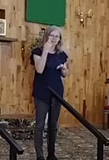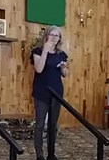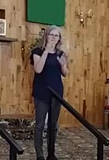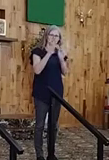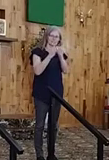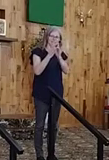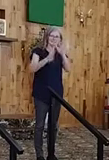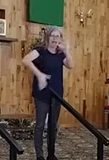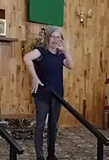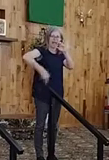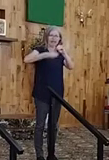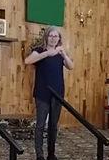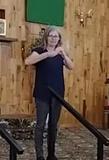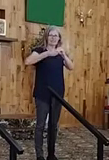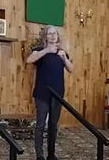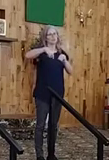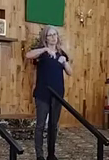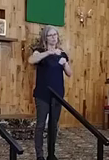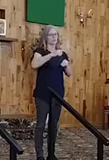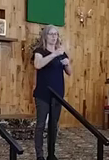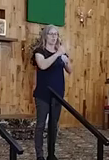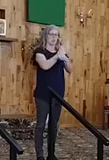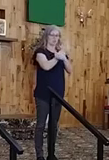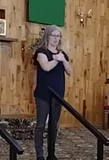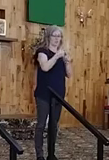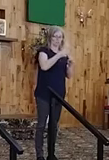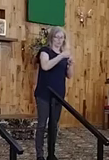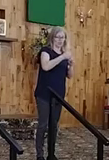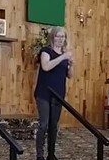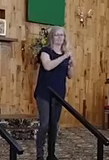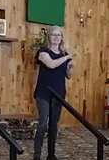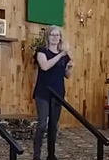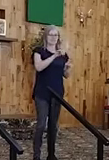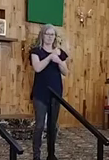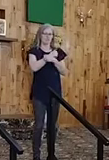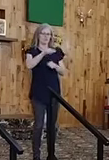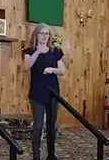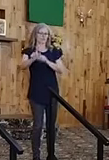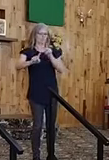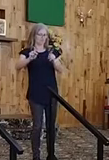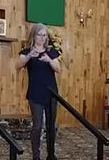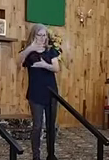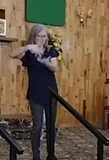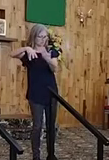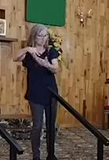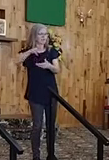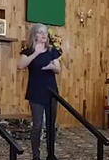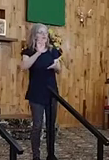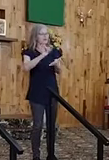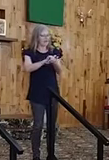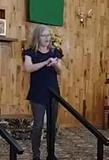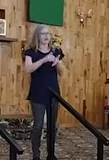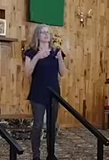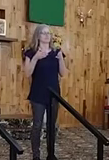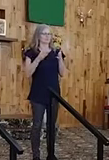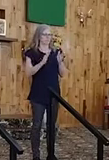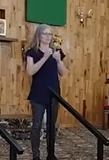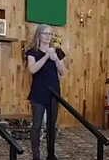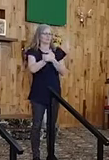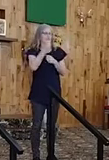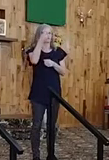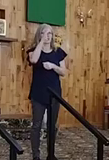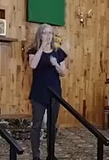added, you shall love your neighbor as yourself, is because that is the way to love God with